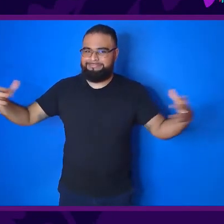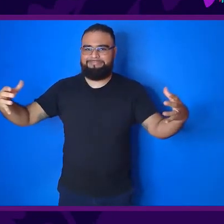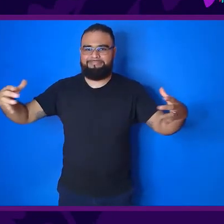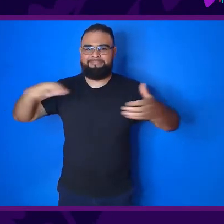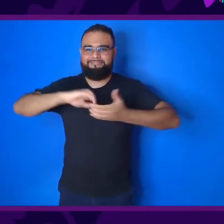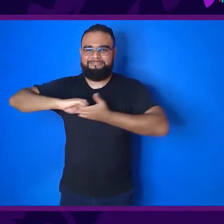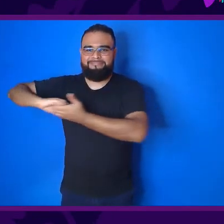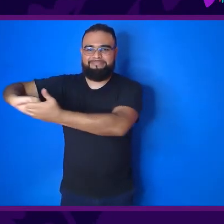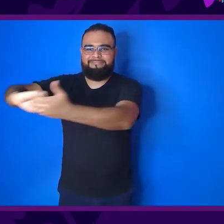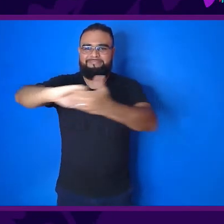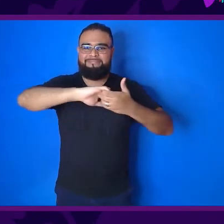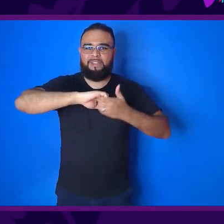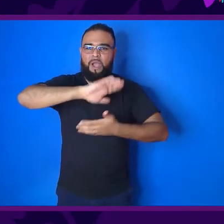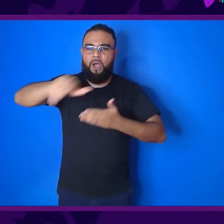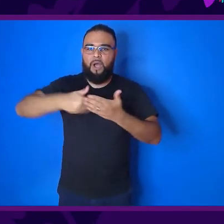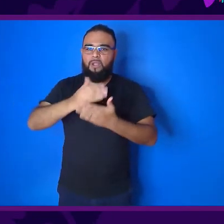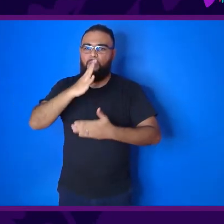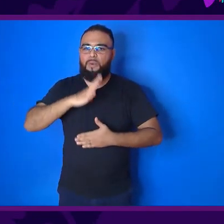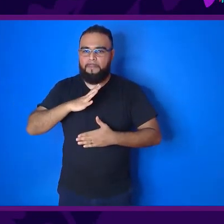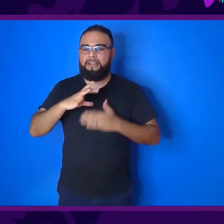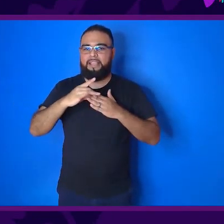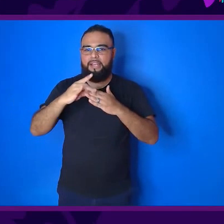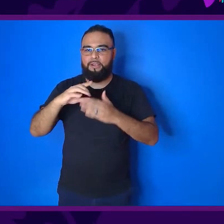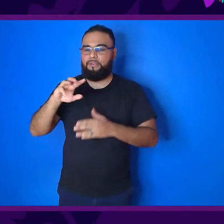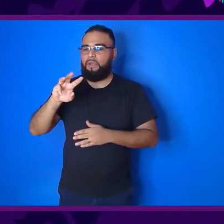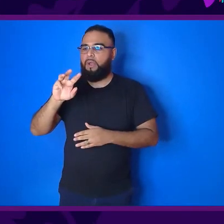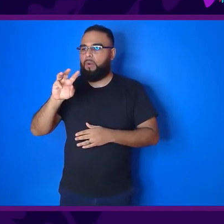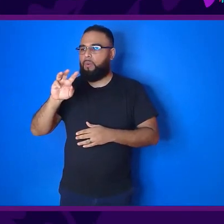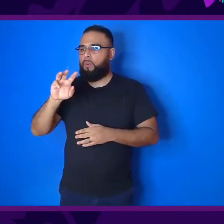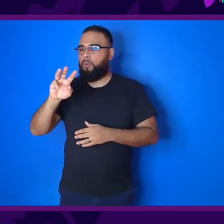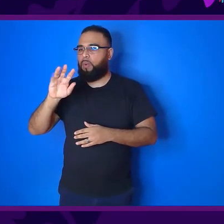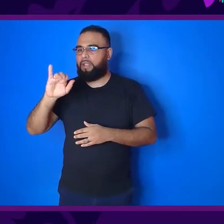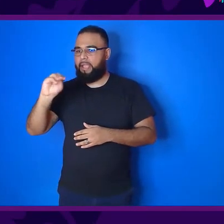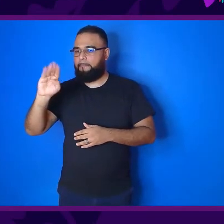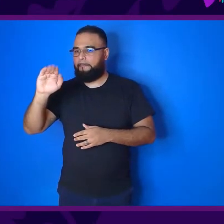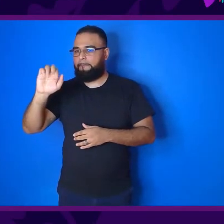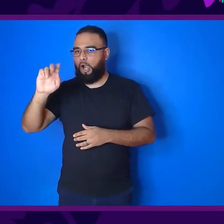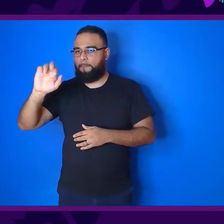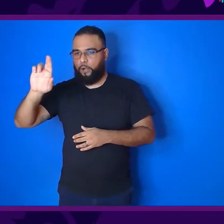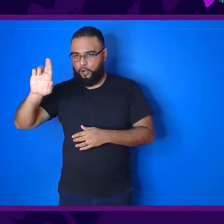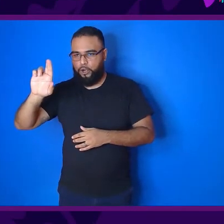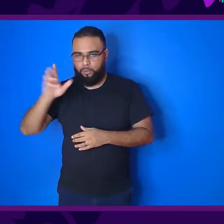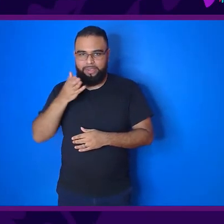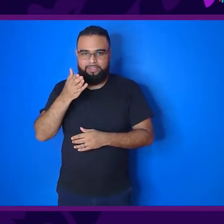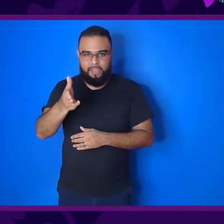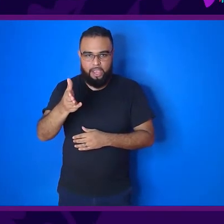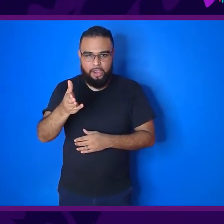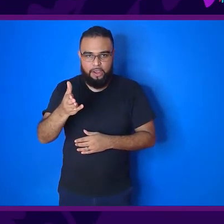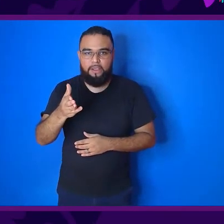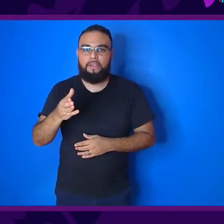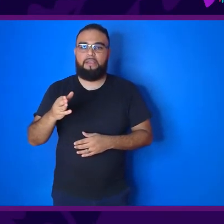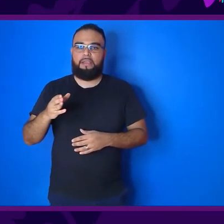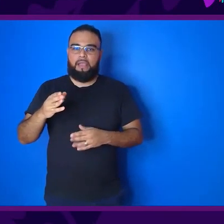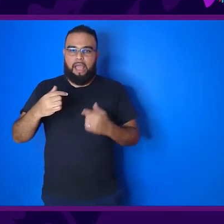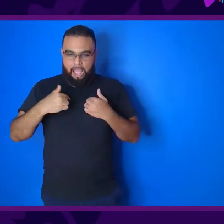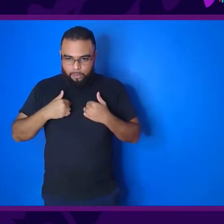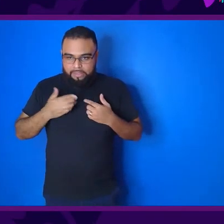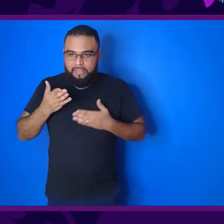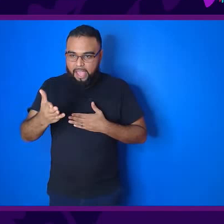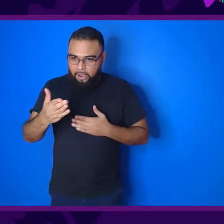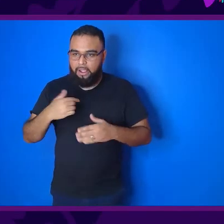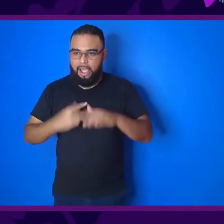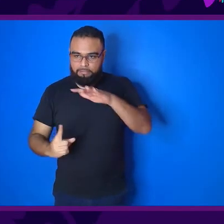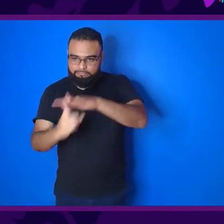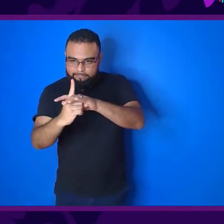Barber, Reverend William Barber was there from Moral Mondays, the Poor People's Campaign, and Gloria Steinem was there, and Ai-jen Poo, and